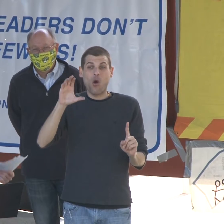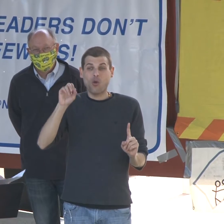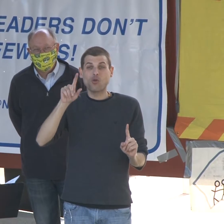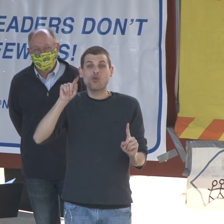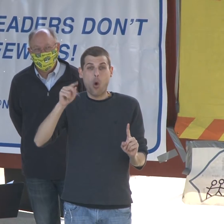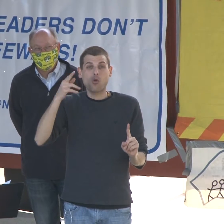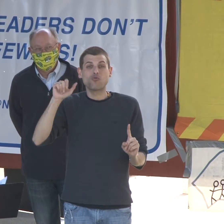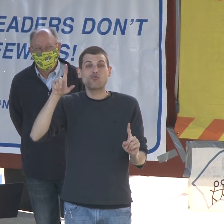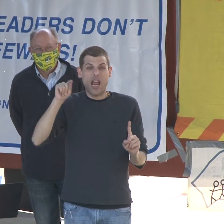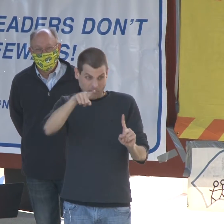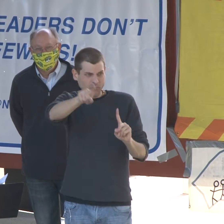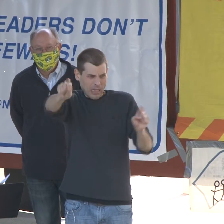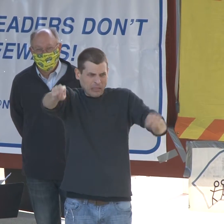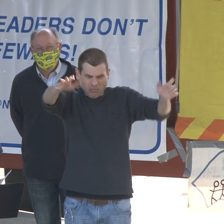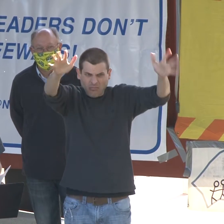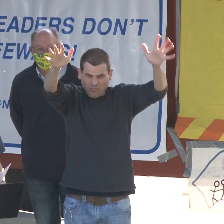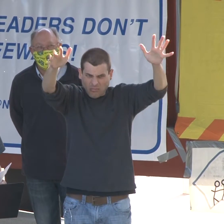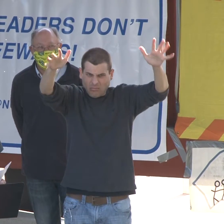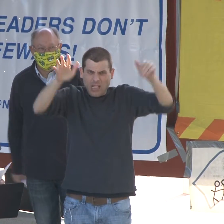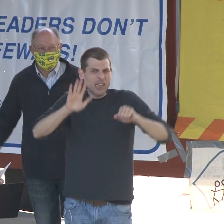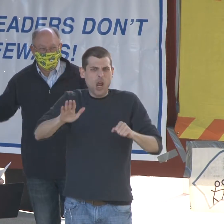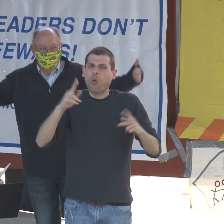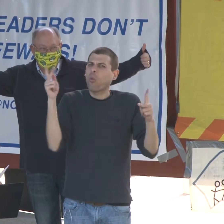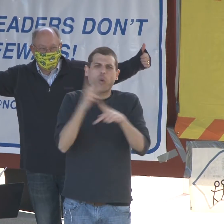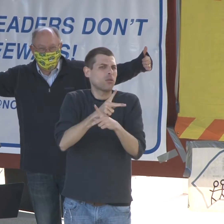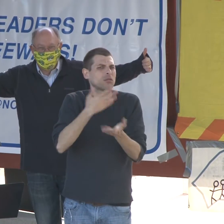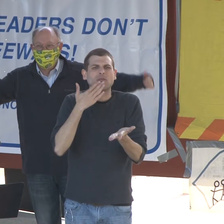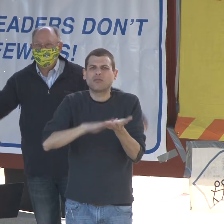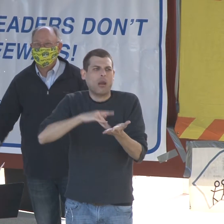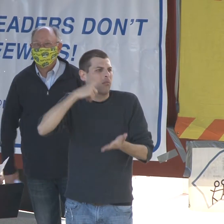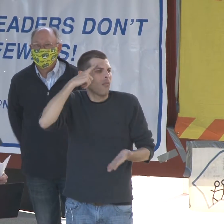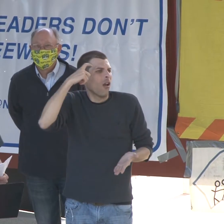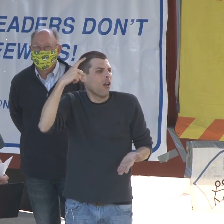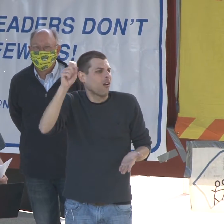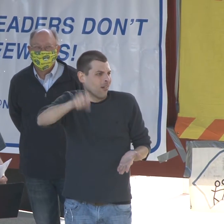Yeah, applaud for that. He is ODOT's worst nightmare.